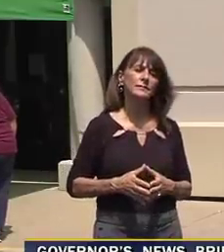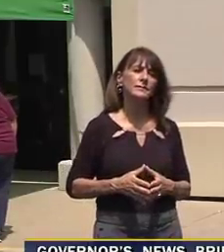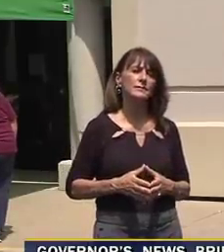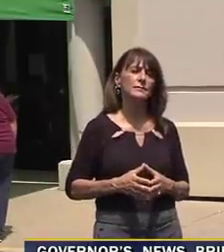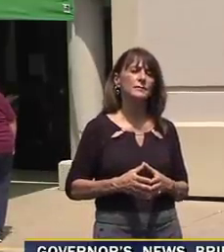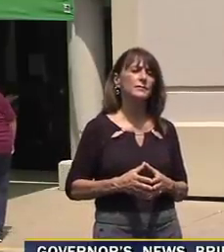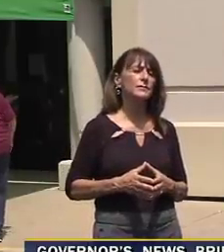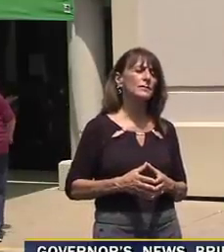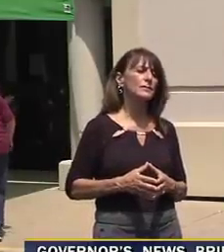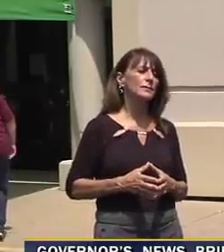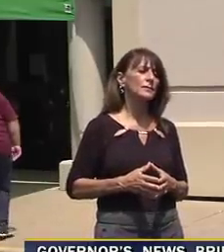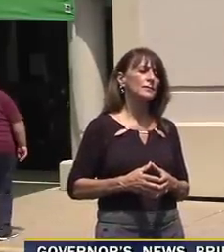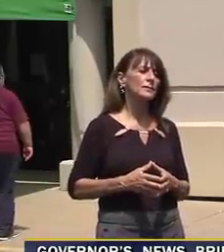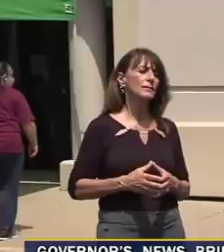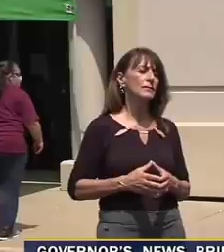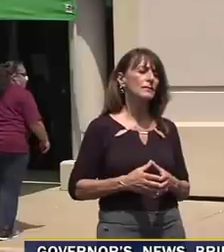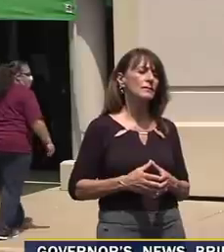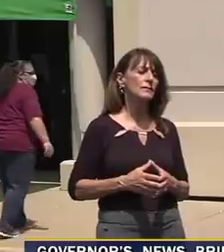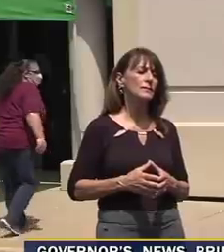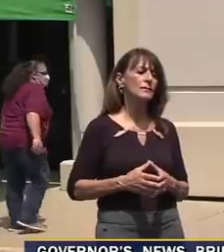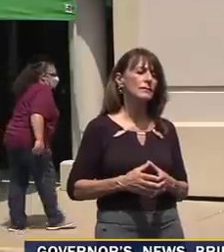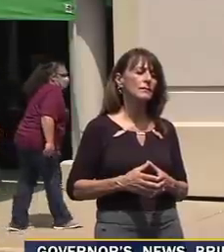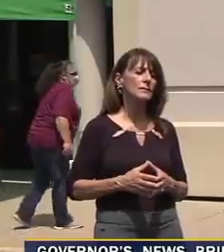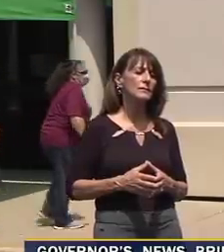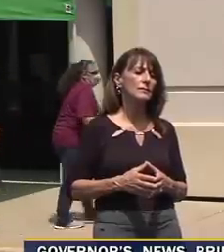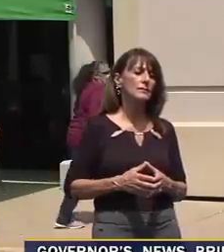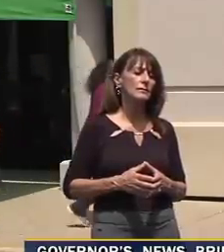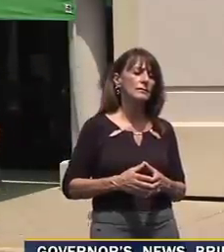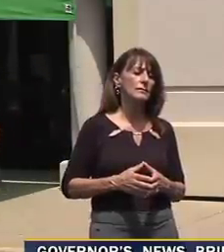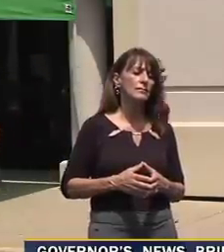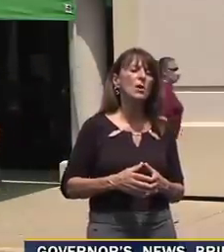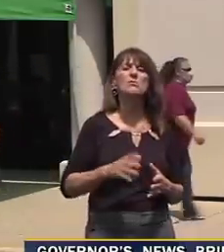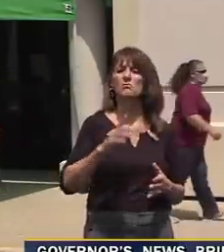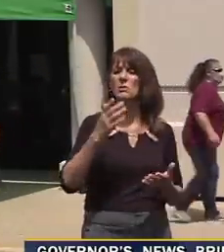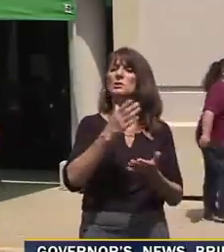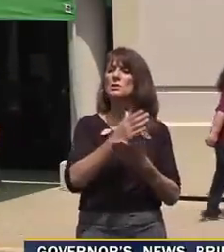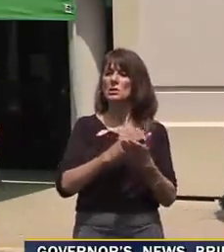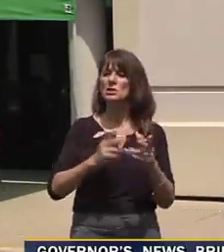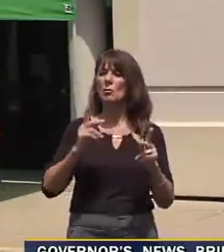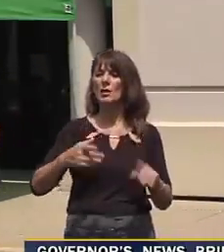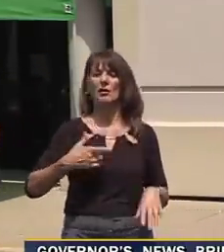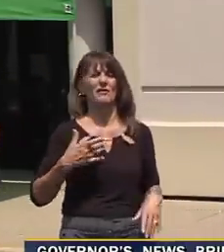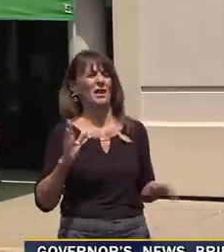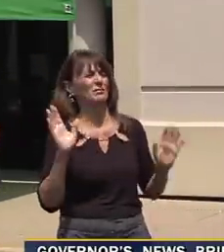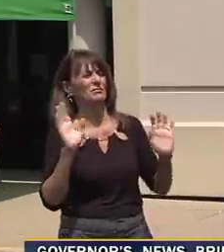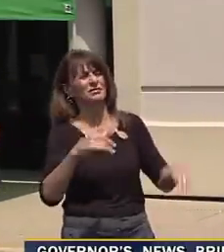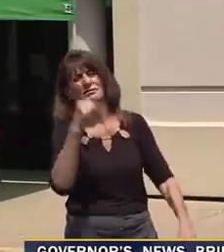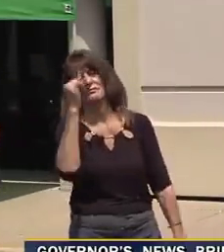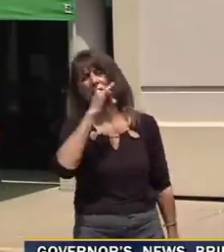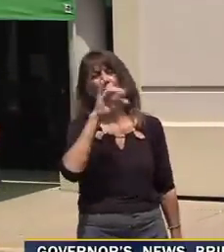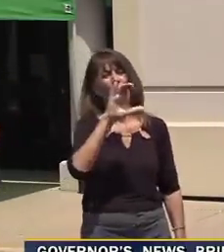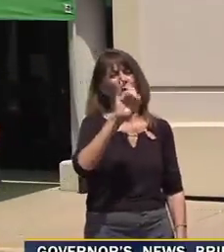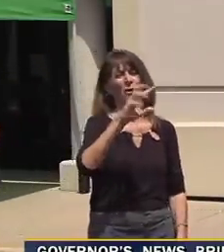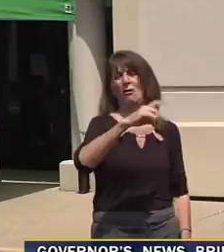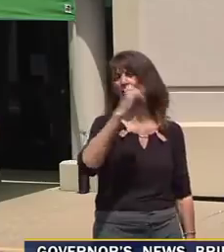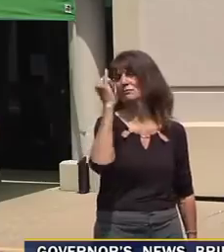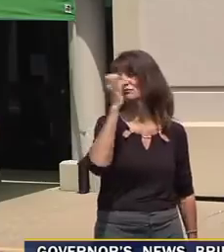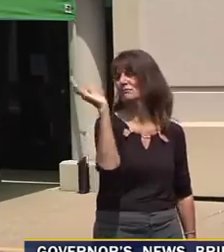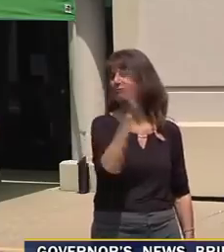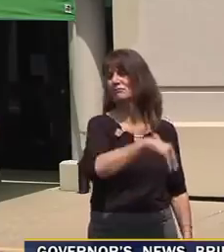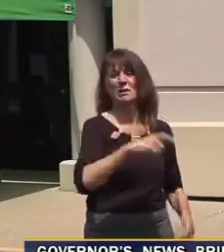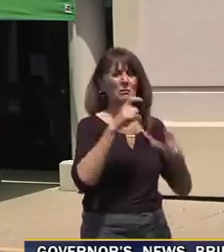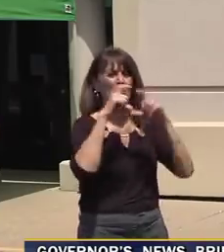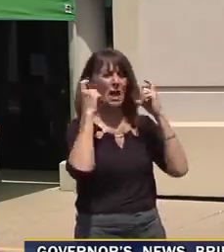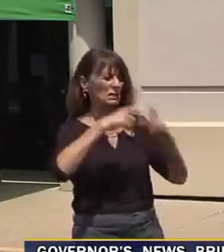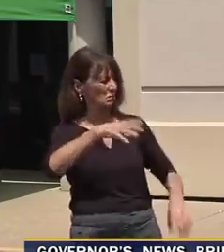talk about the because think that this is all overblown or your orders went too far? Do you